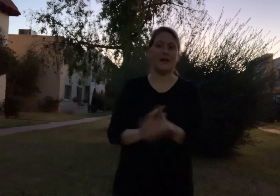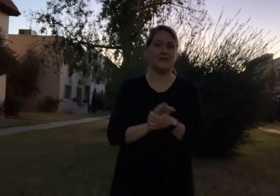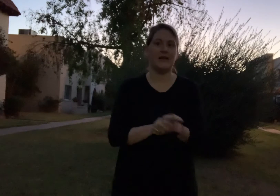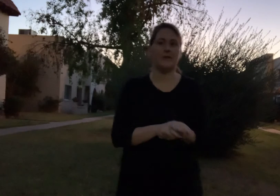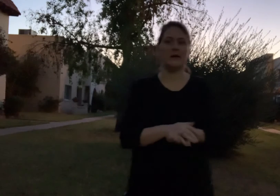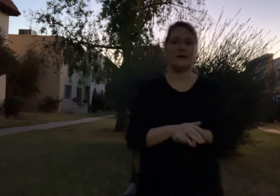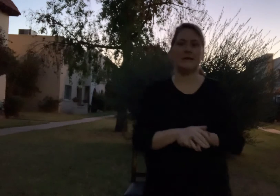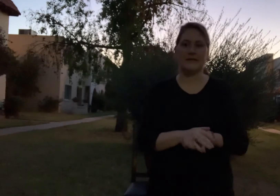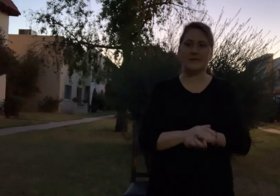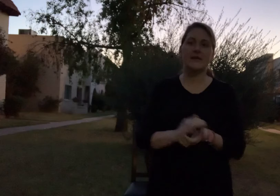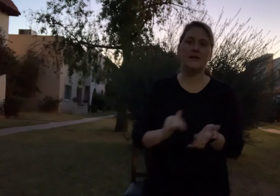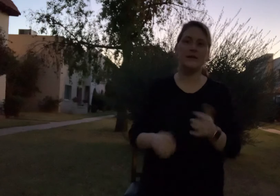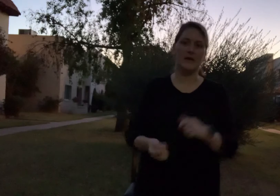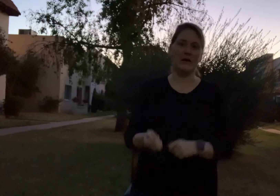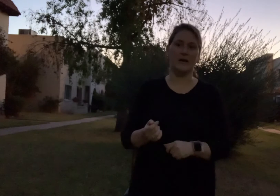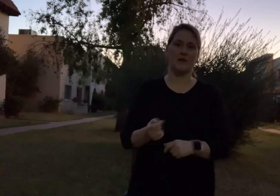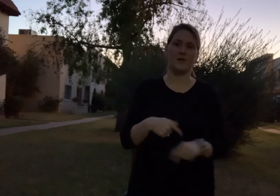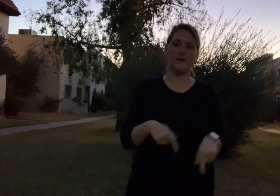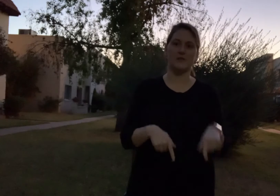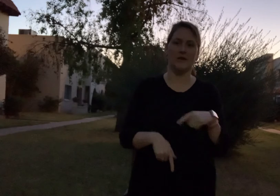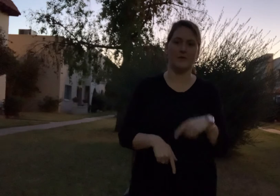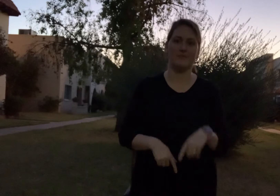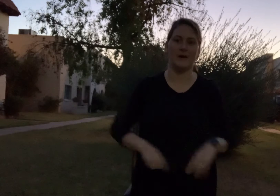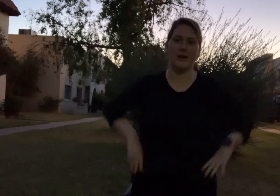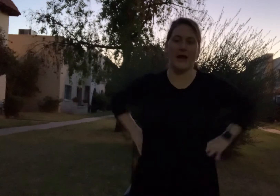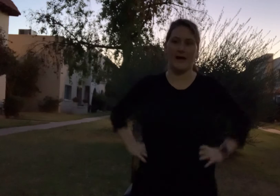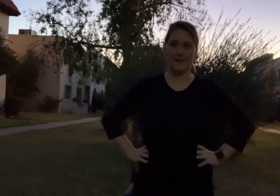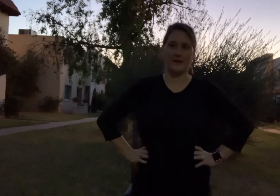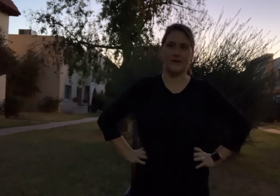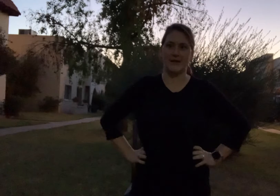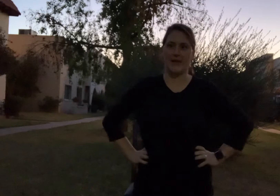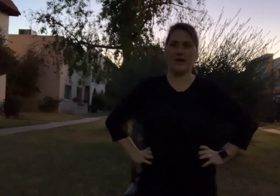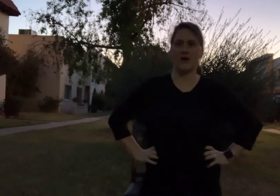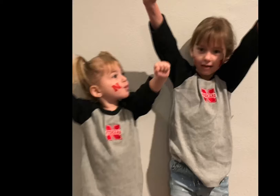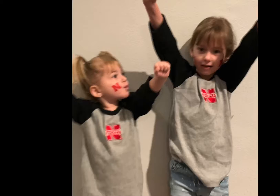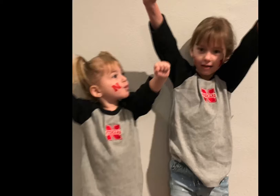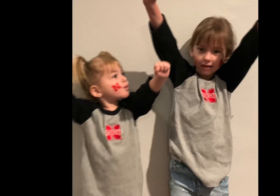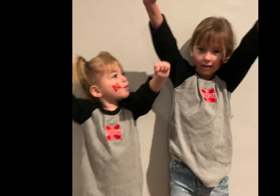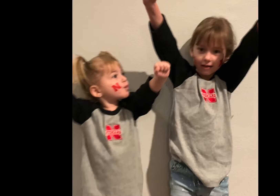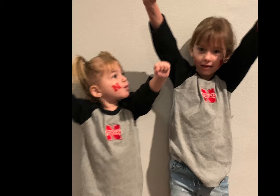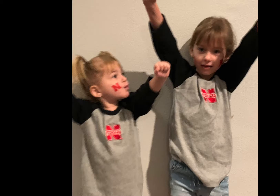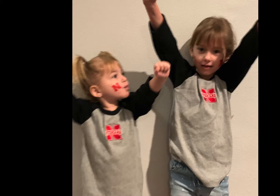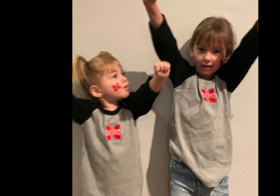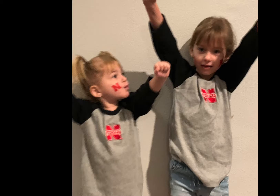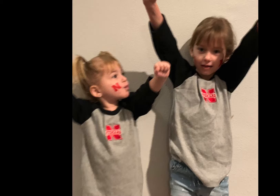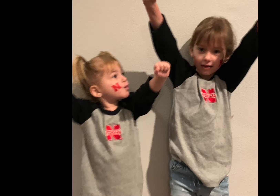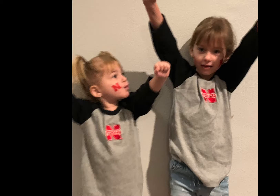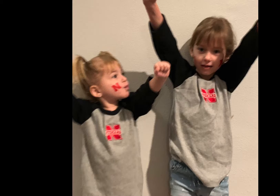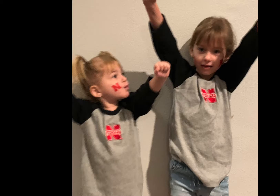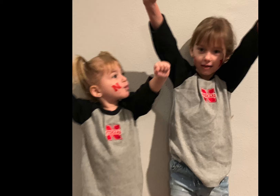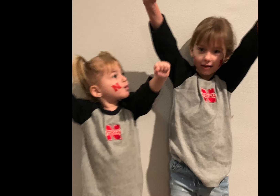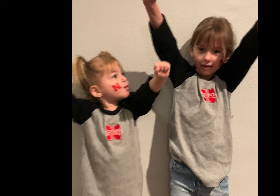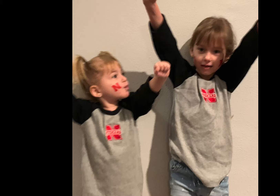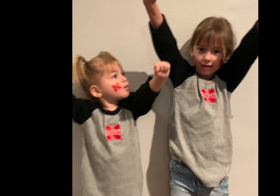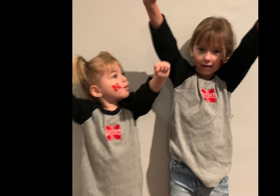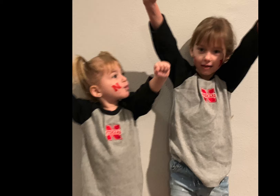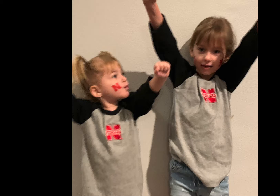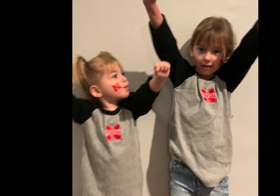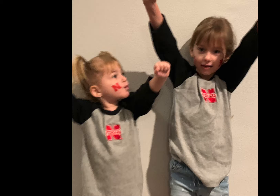Today the girls' Halloween party at their daycare. So I'll insert the picture right now of them. They went